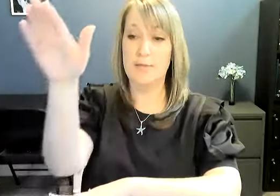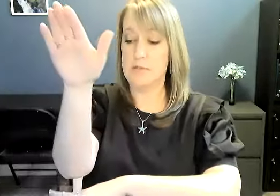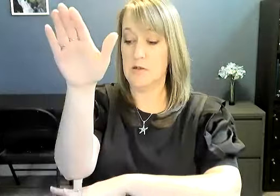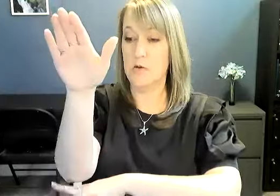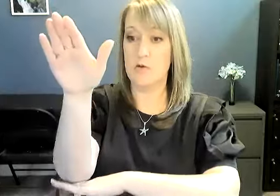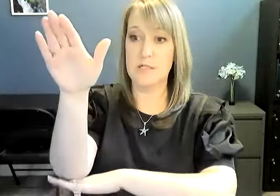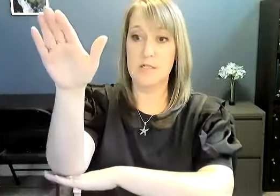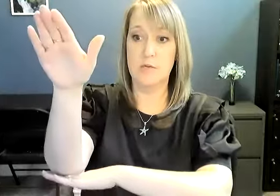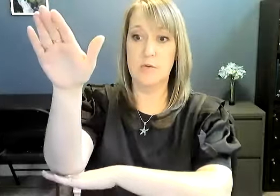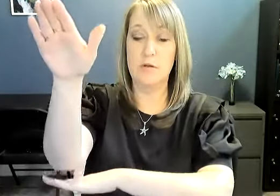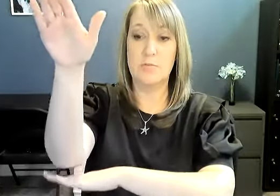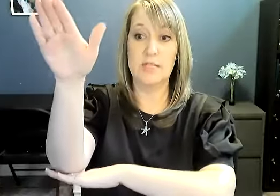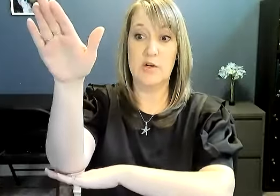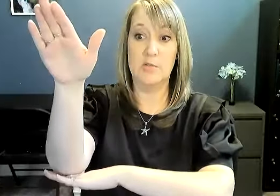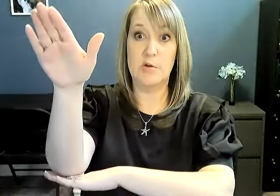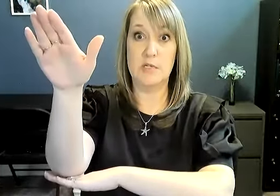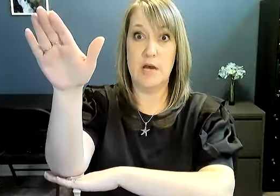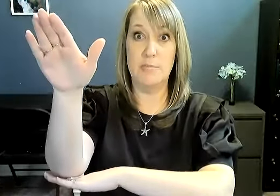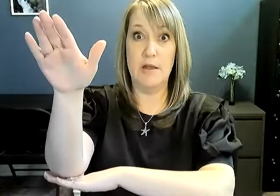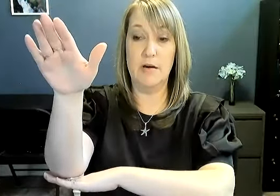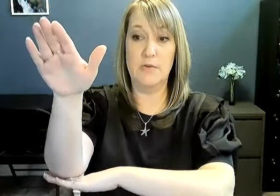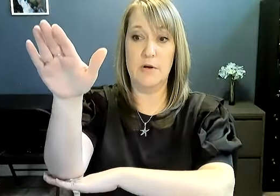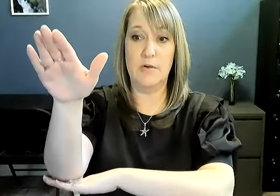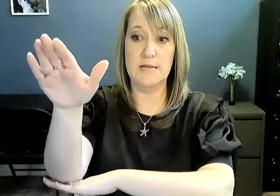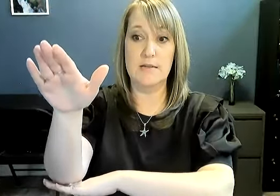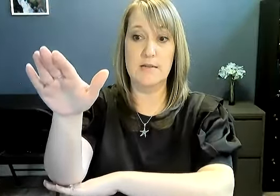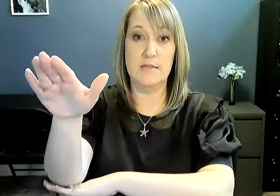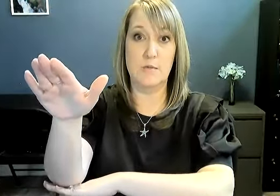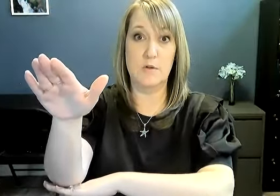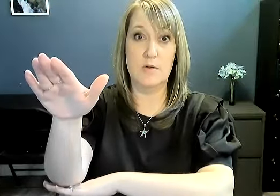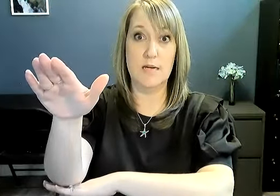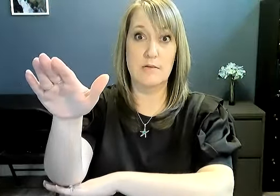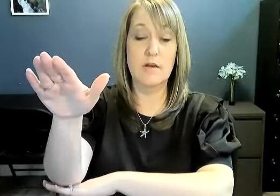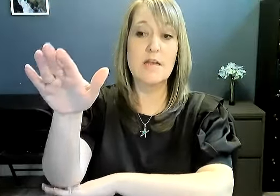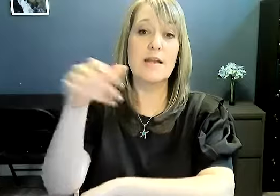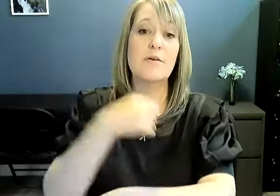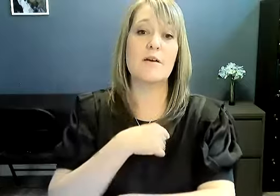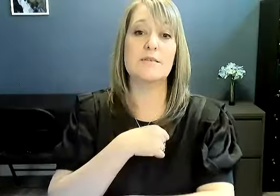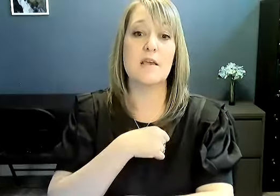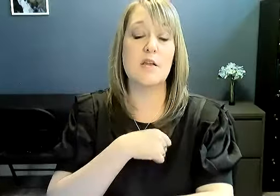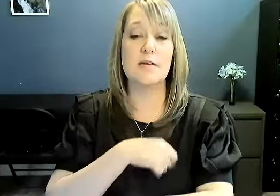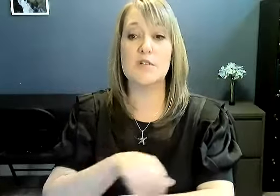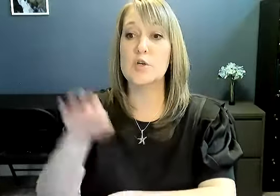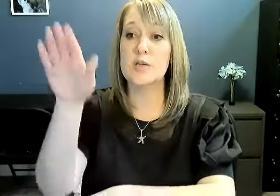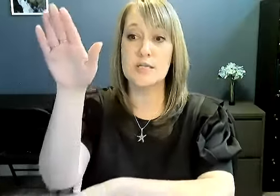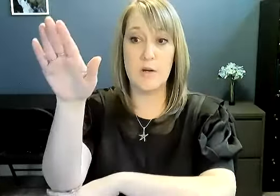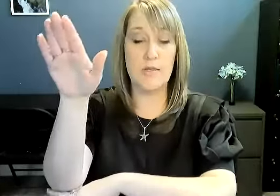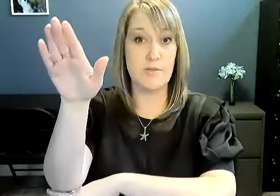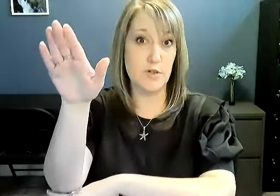so you're going to place your elbow on top there of your horizon and the sun will go down. Now, if I'm saying good afternoon and it's 1 in the afternoon, it's